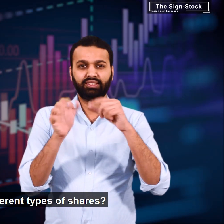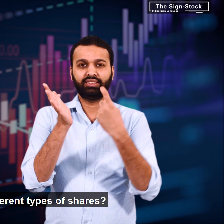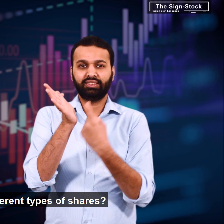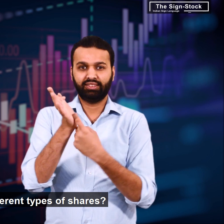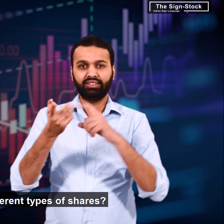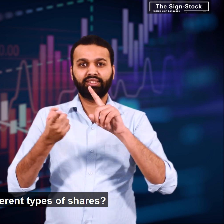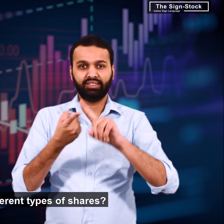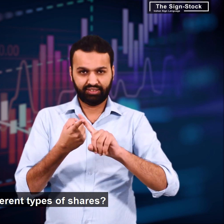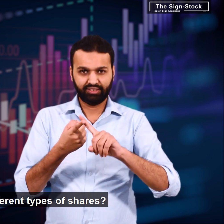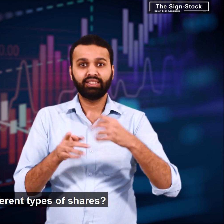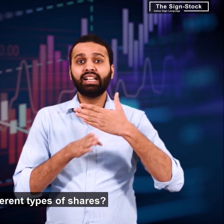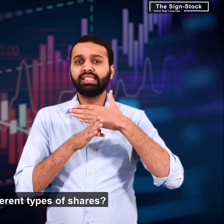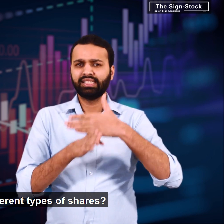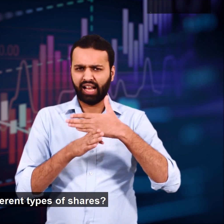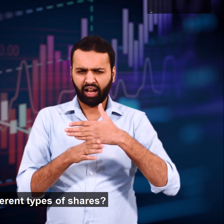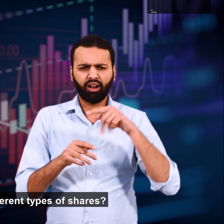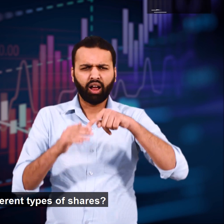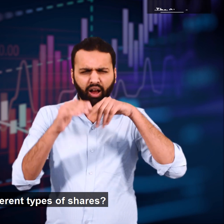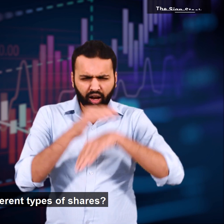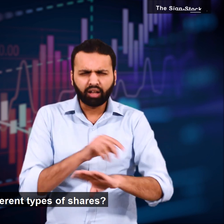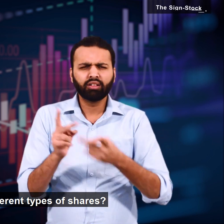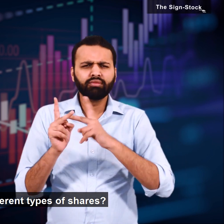What are the different types of shares?